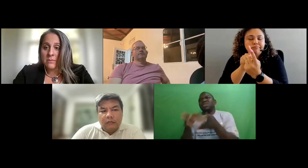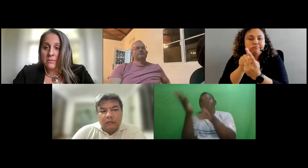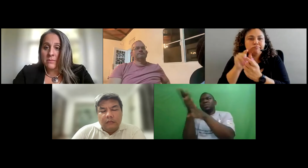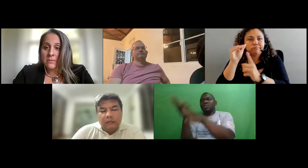work together with the TV station to make sure that the work that we've produced is beamed on the national television.